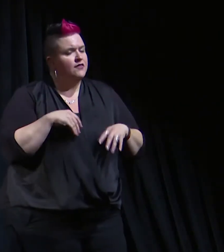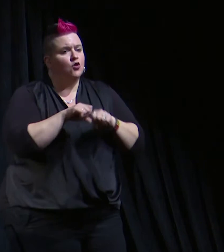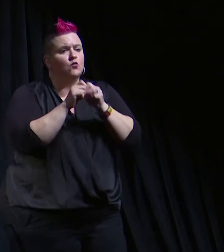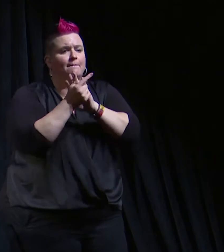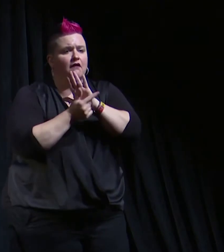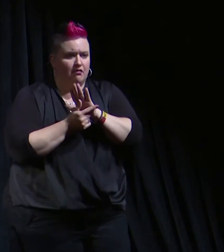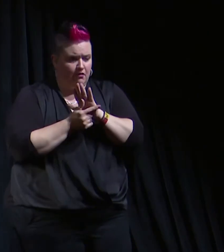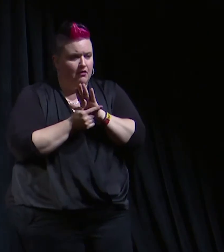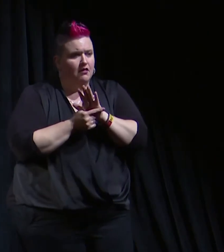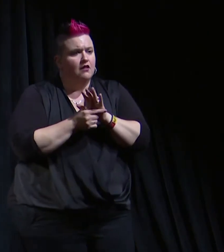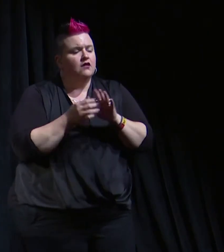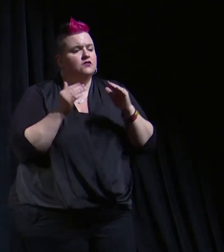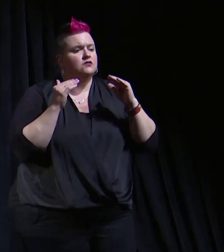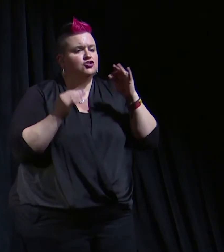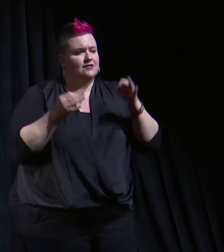justice system